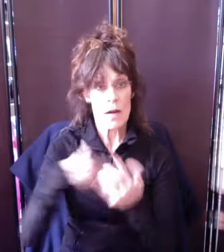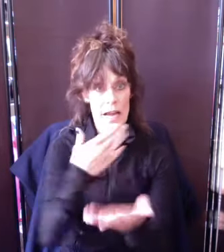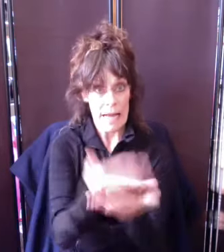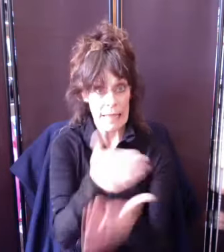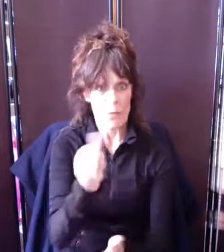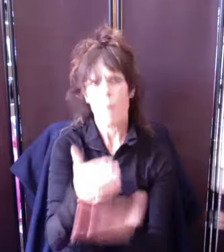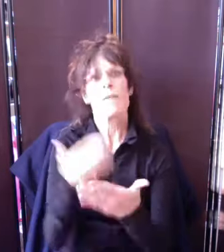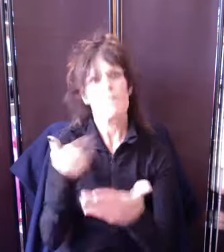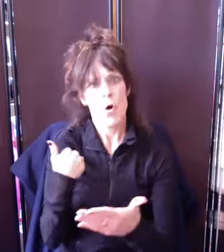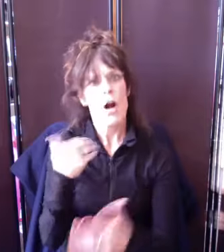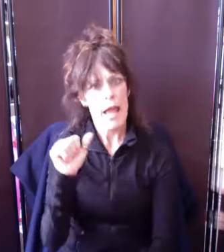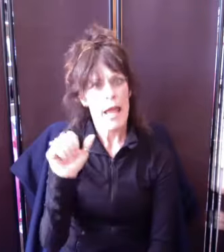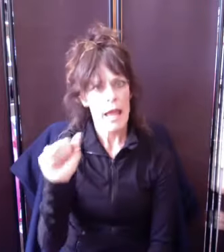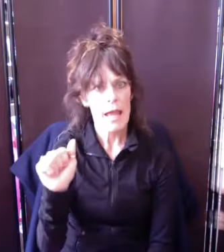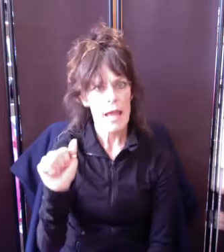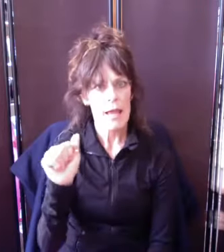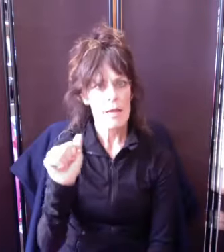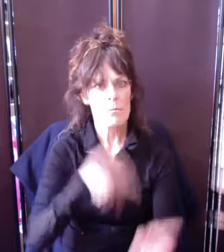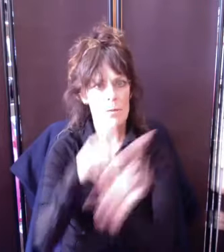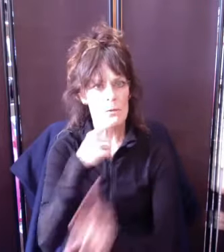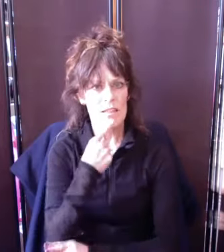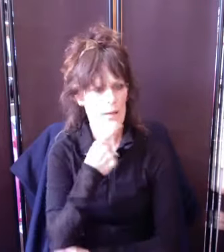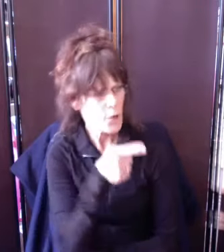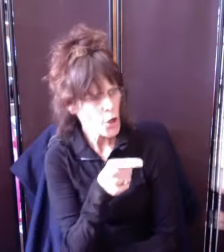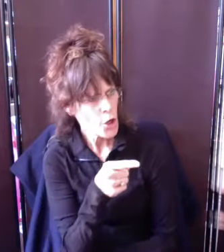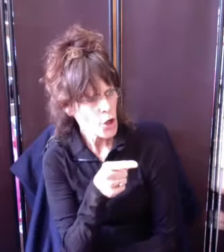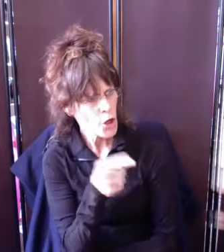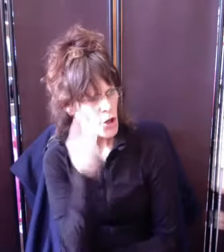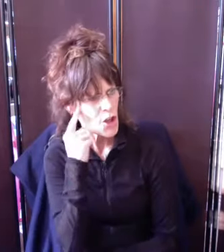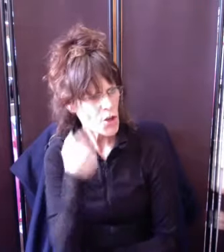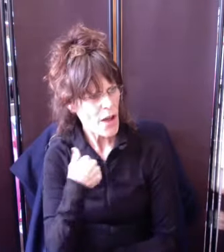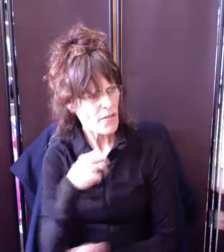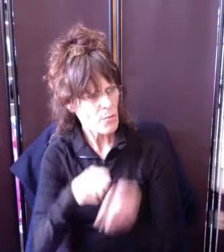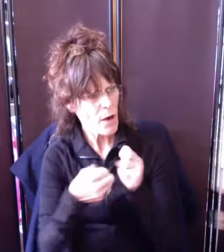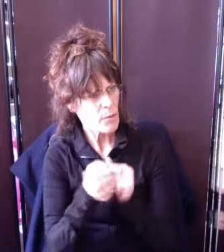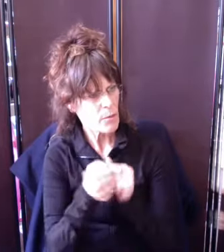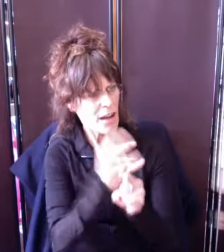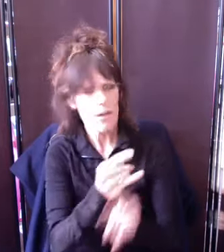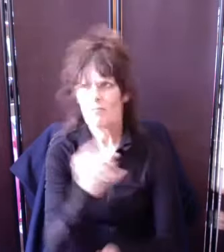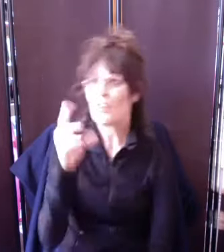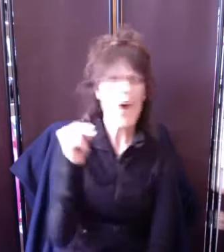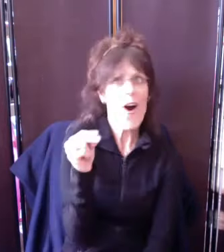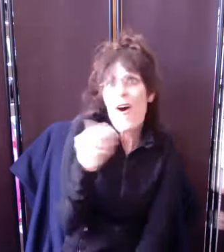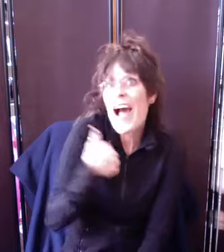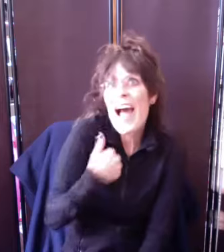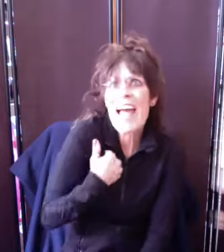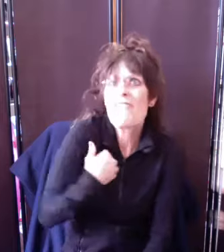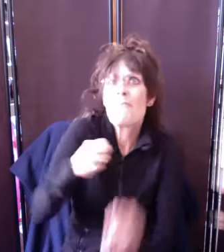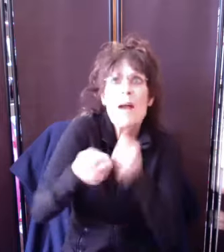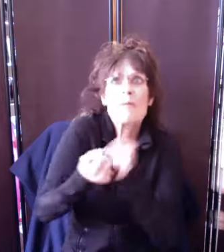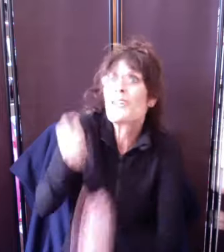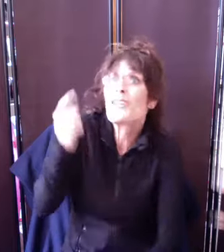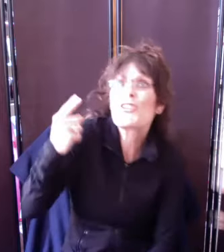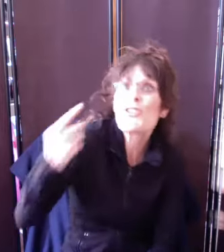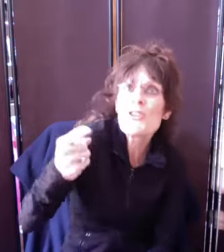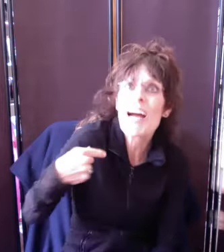AA, when people would talk to me, don't you think you have a little problem with alcohol? I'm thinking, no, I've got a problem with you. Get me out of here. I need new friends,